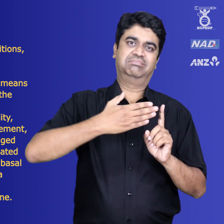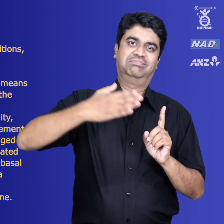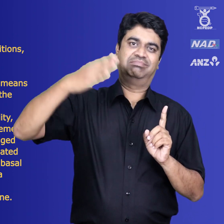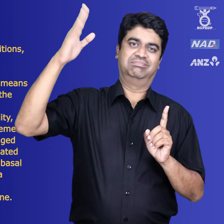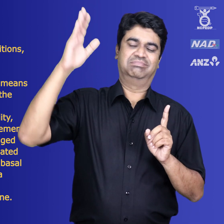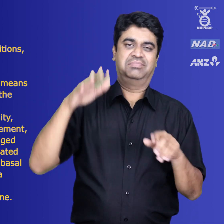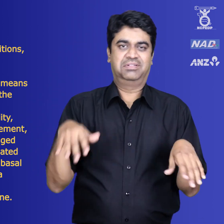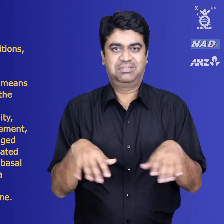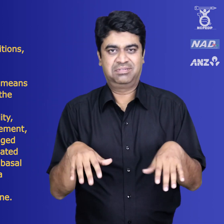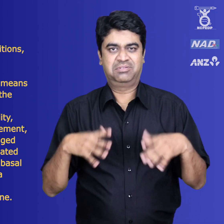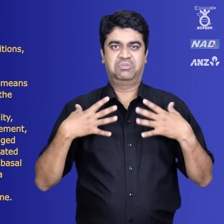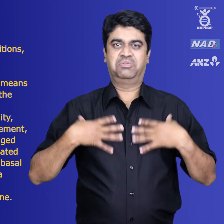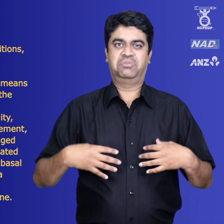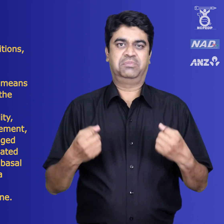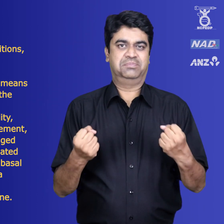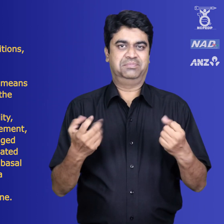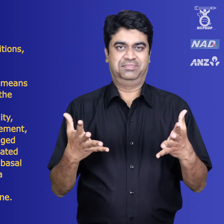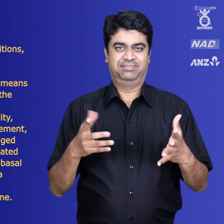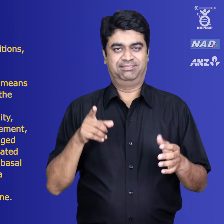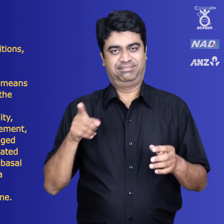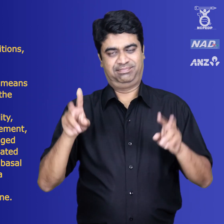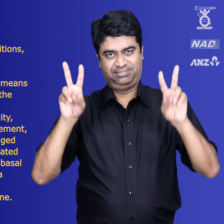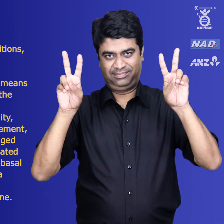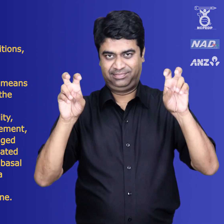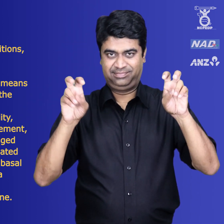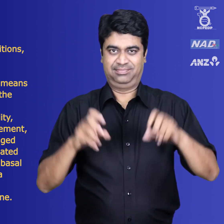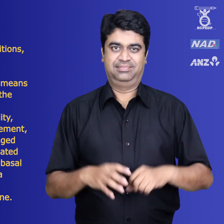and a deficiency of the neurotransmitter dopamine.